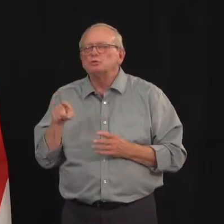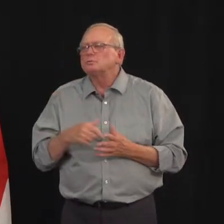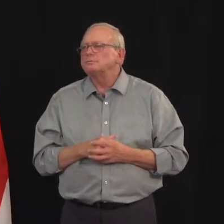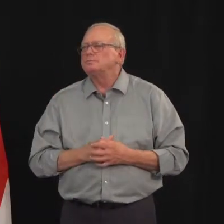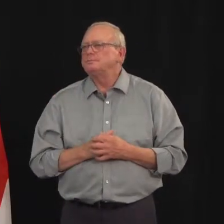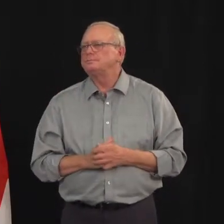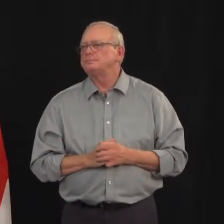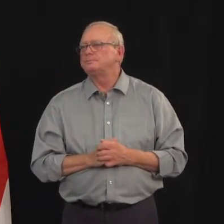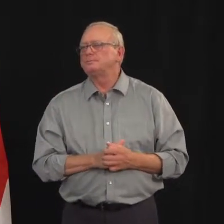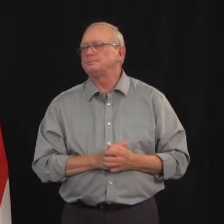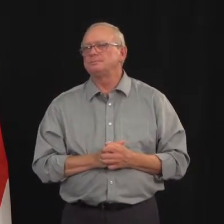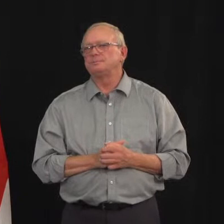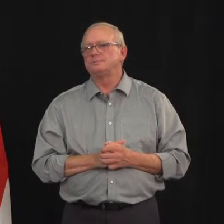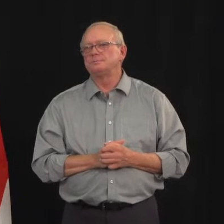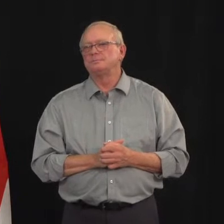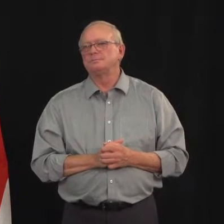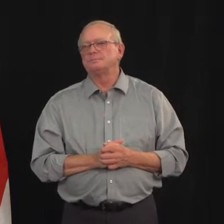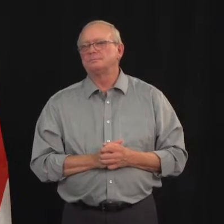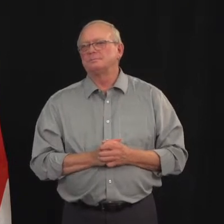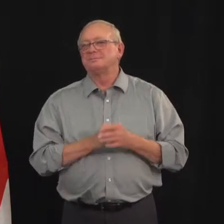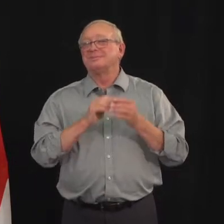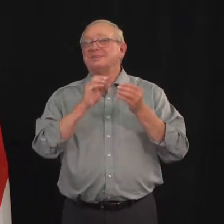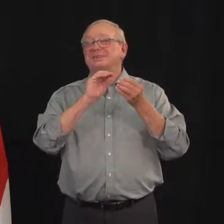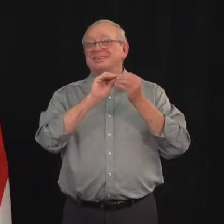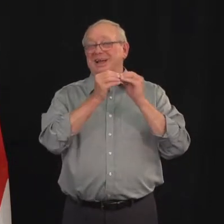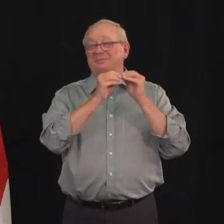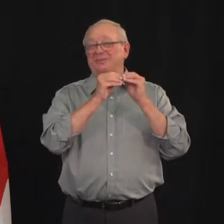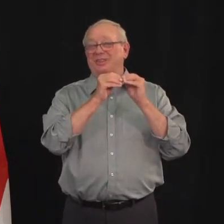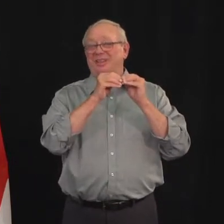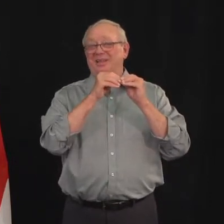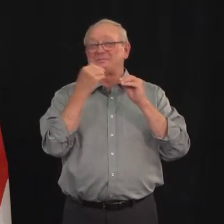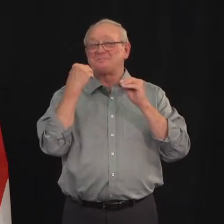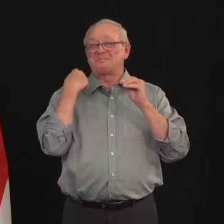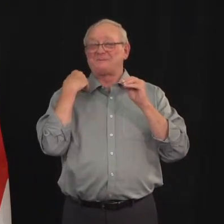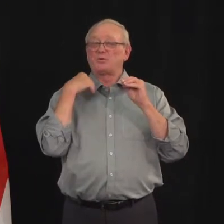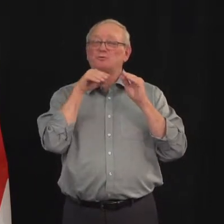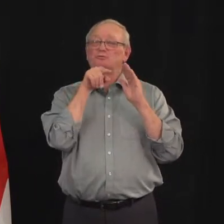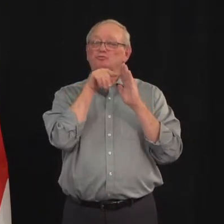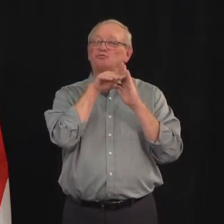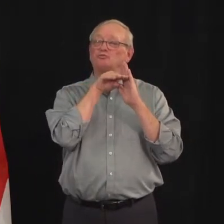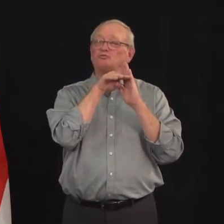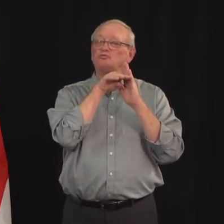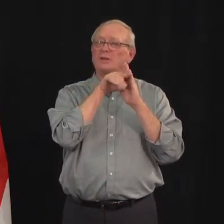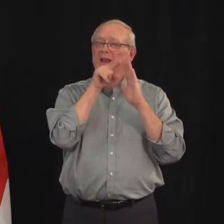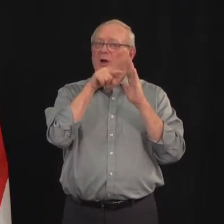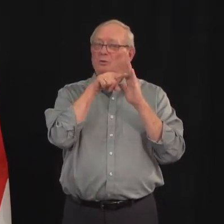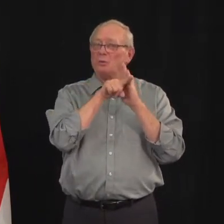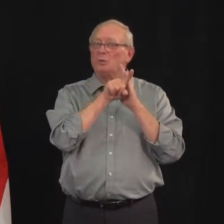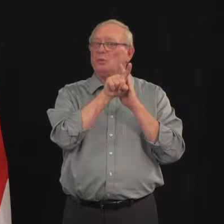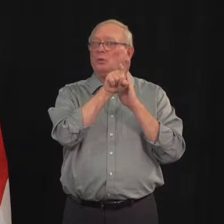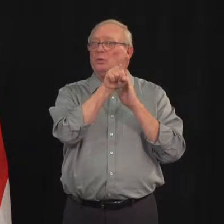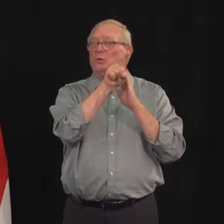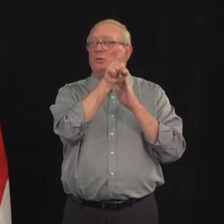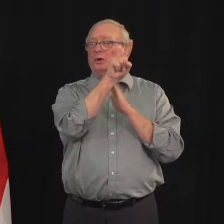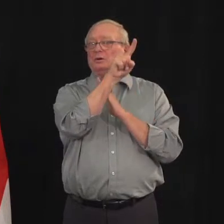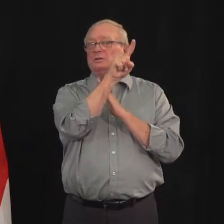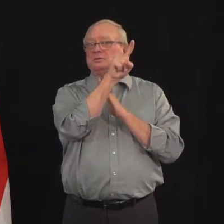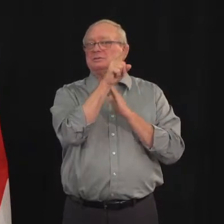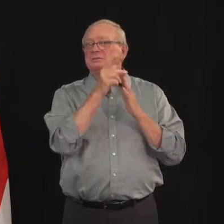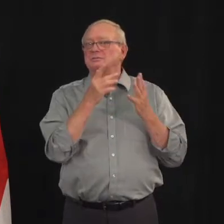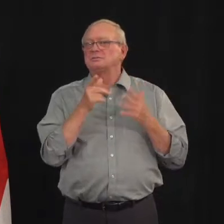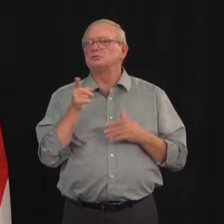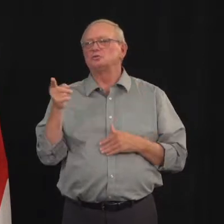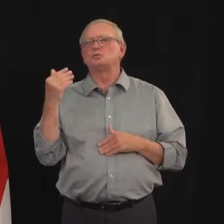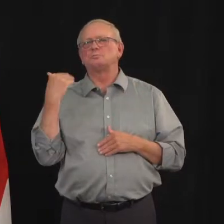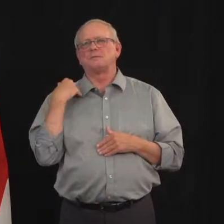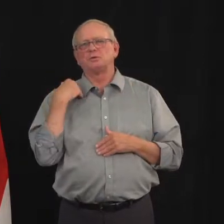we would have to adjust our relaunch or reopening strategy as we move along. I was wondering if the fact that our curve